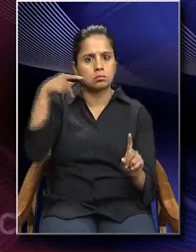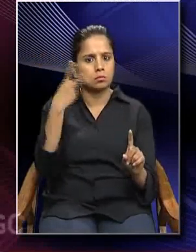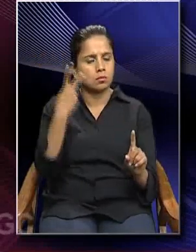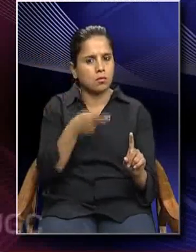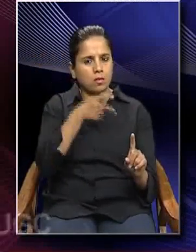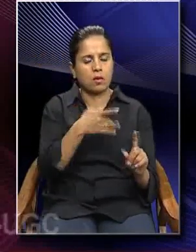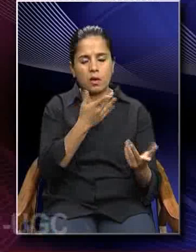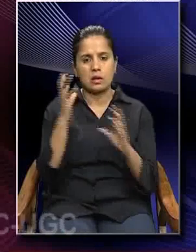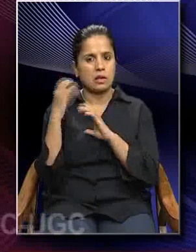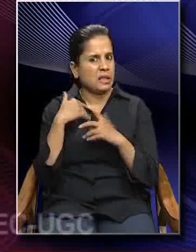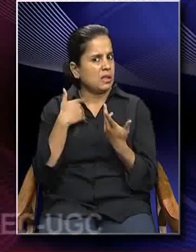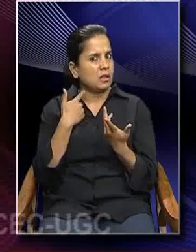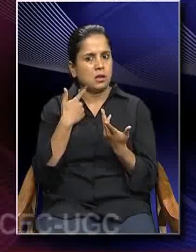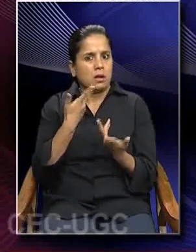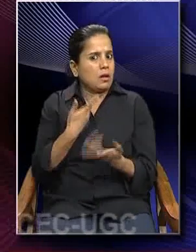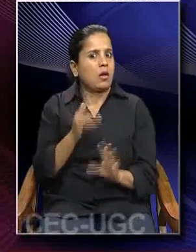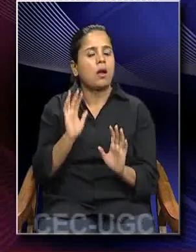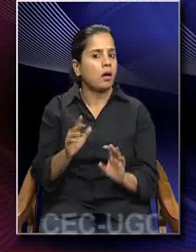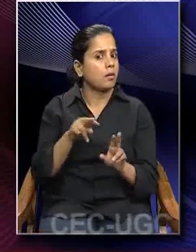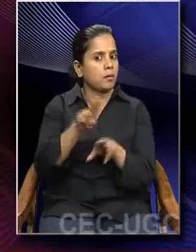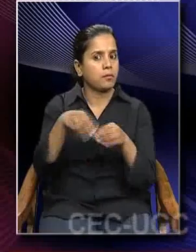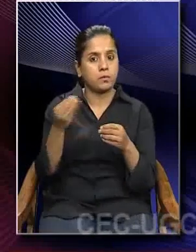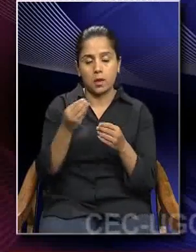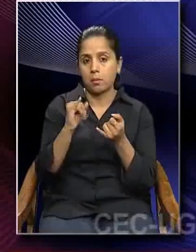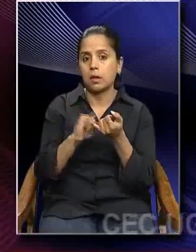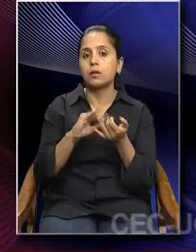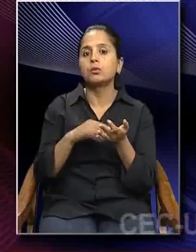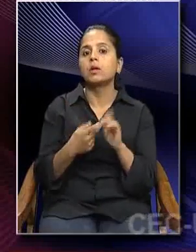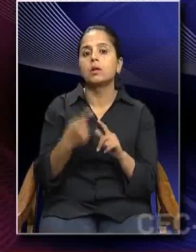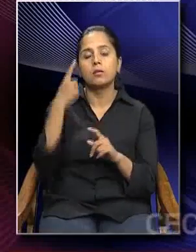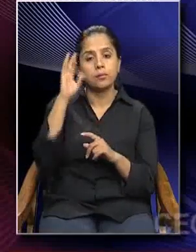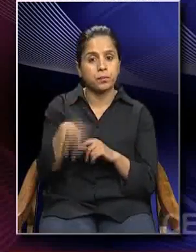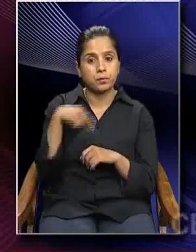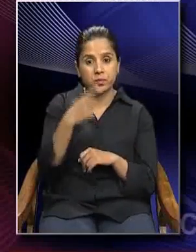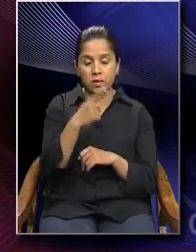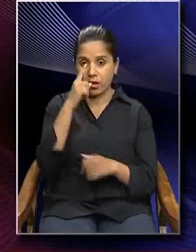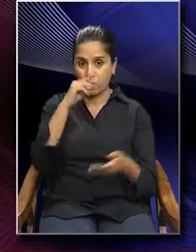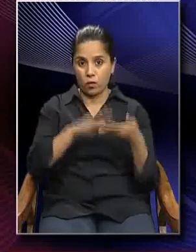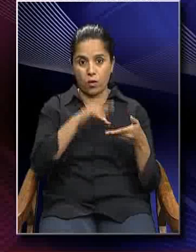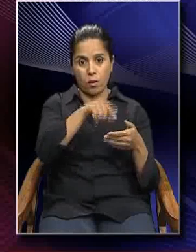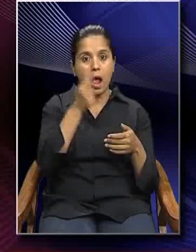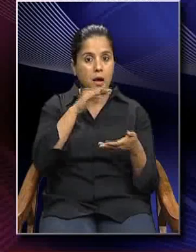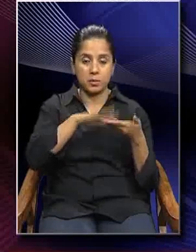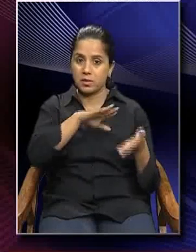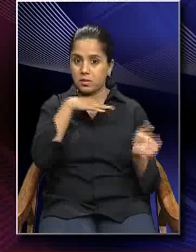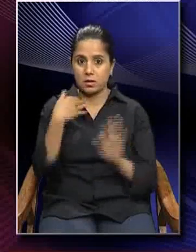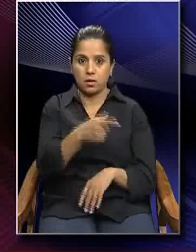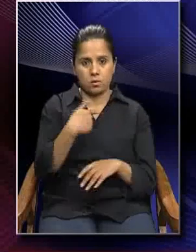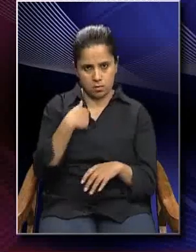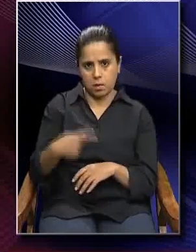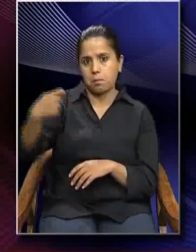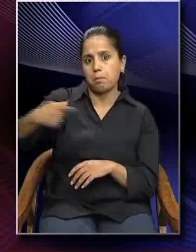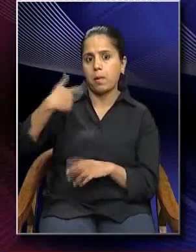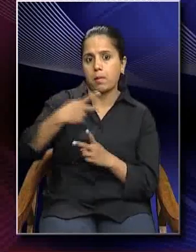imposed liability. Some smritis upheld the widow's claim to maintenance while